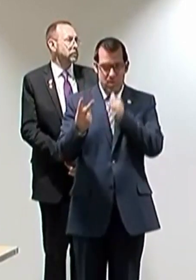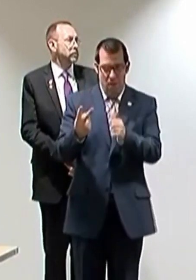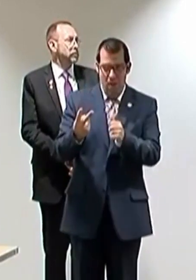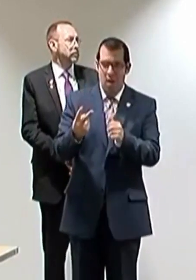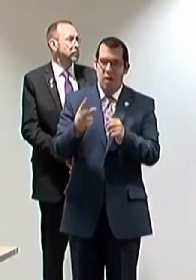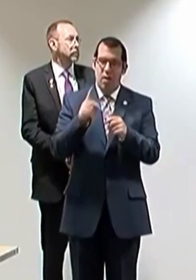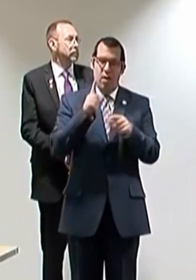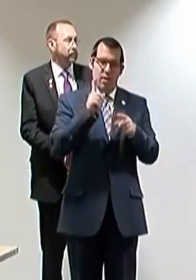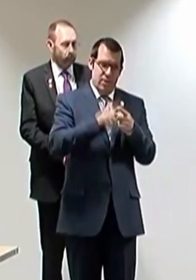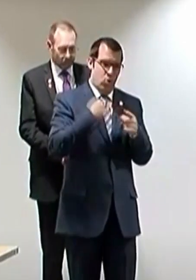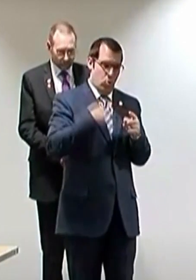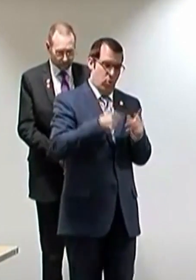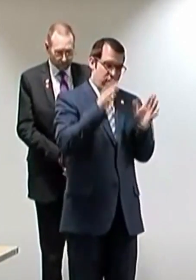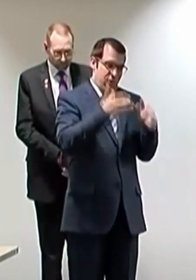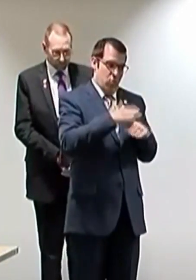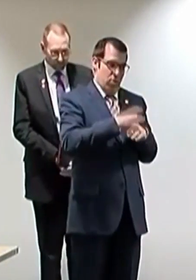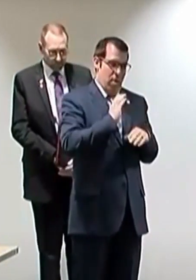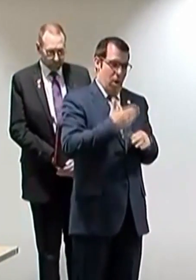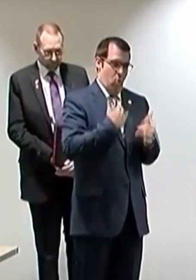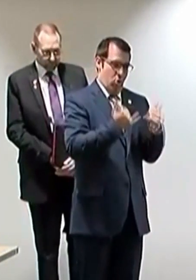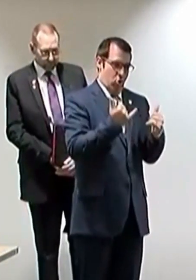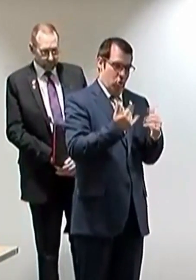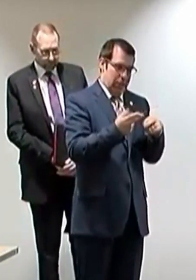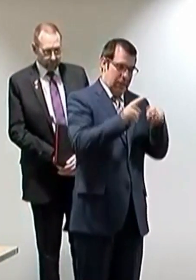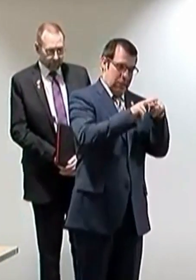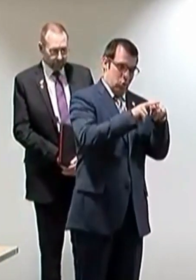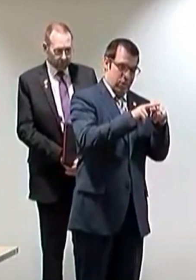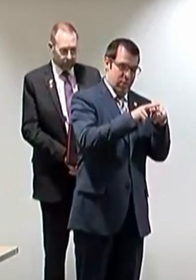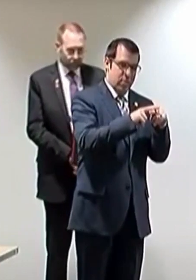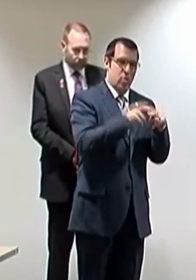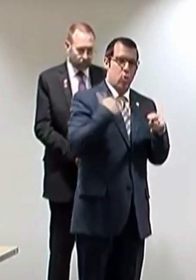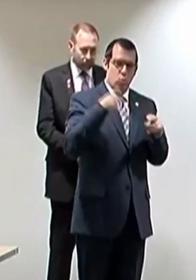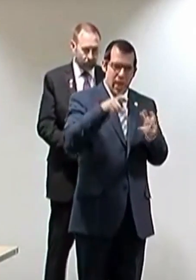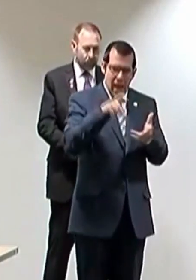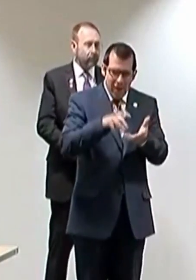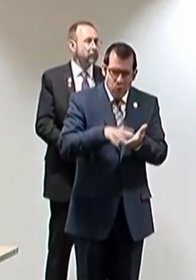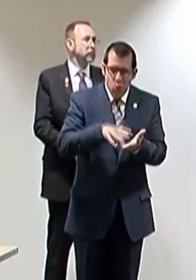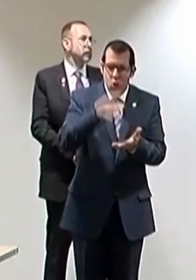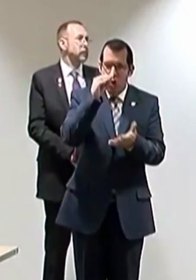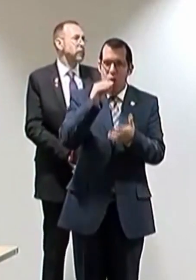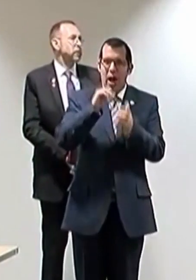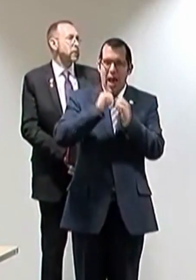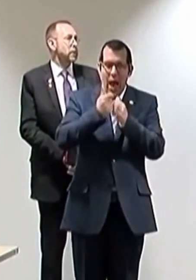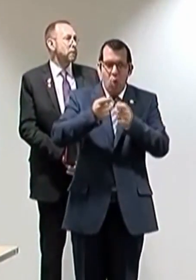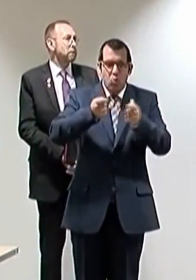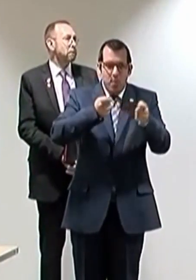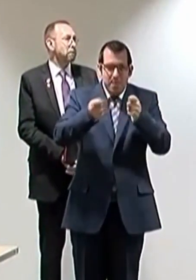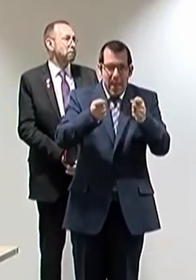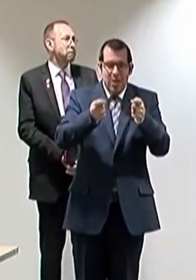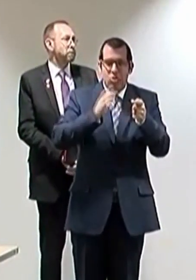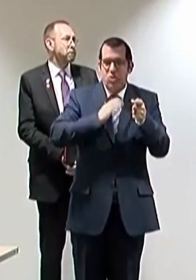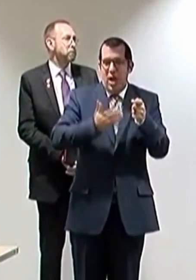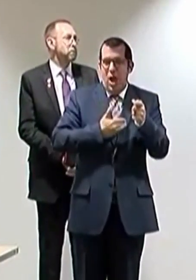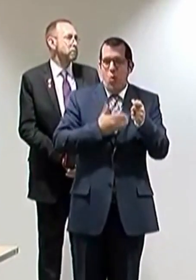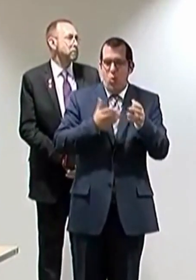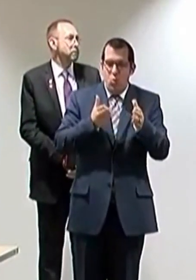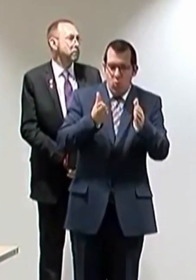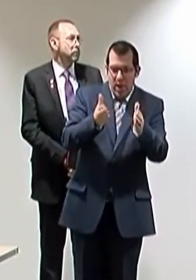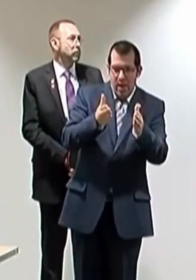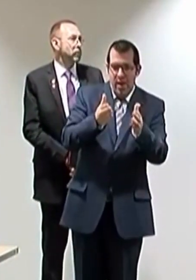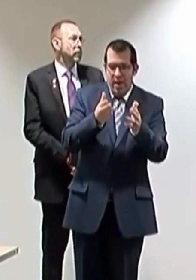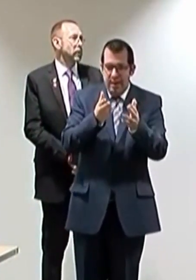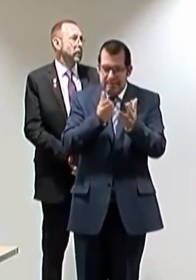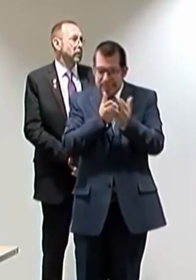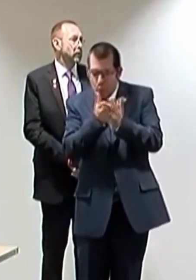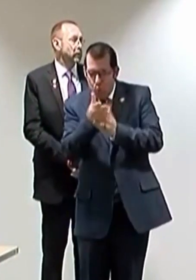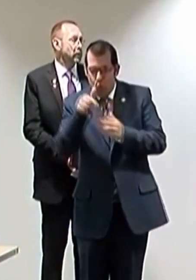current uptick in cases, we have to learn to manage our way through this crisis. And when